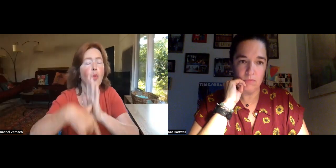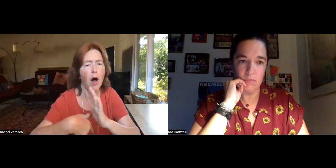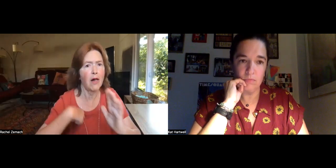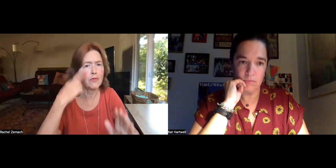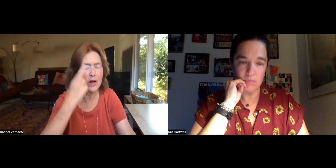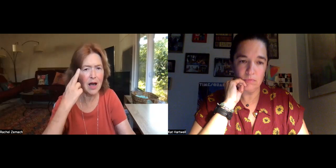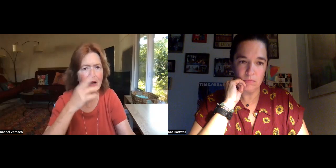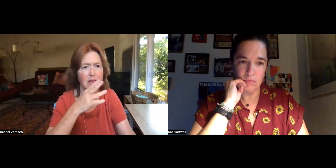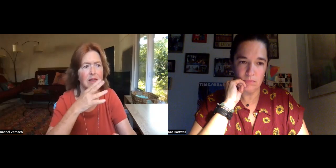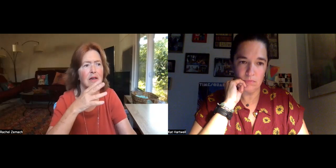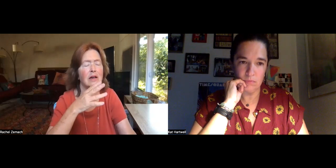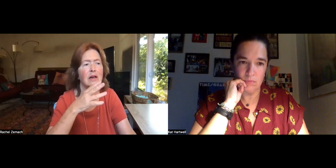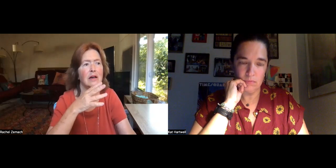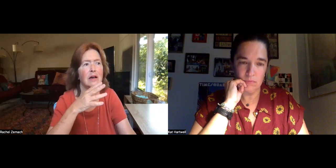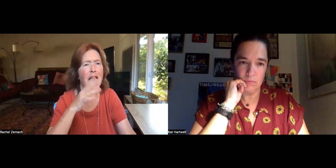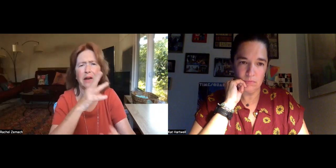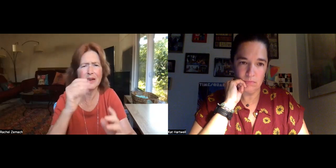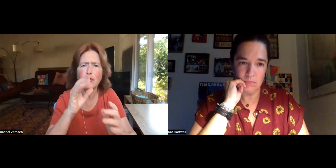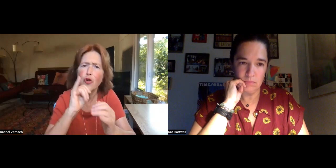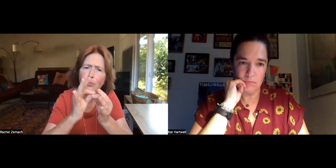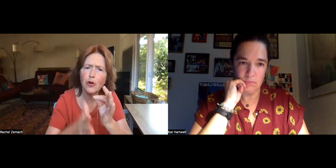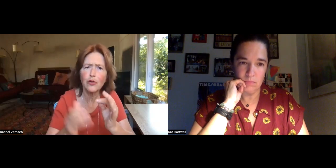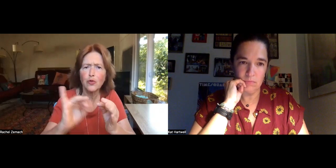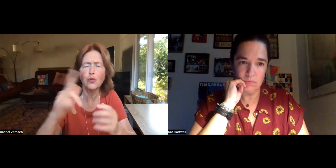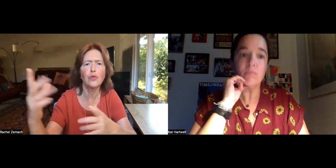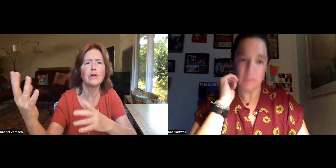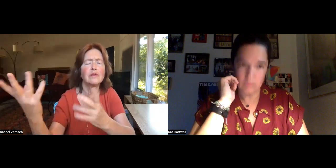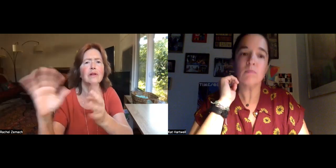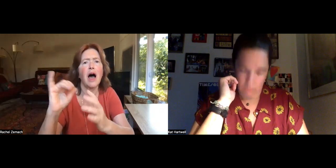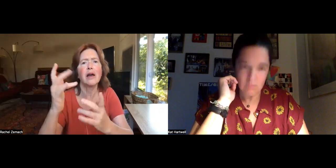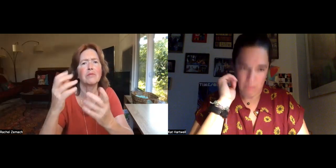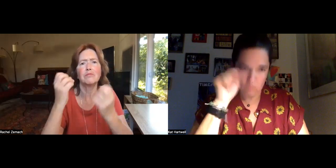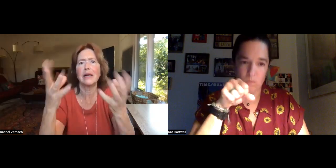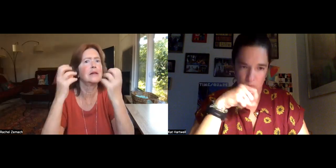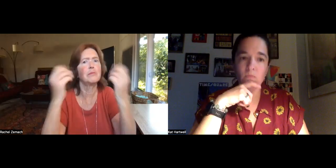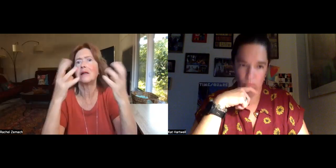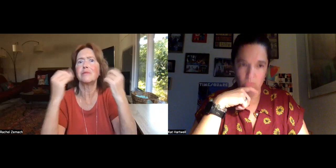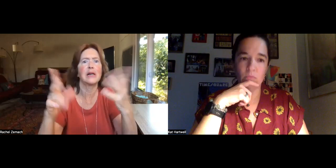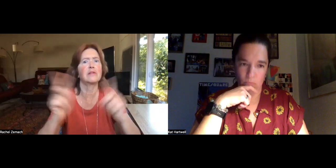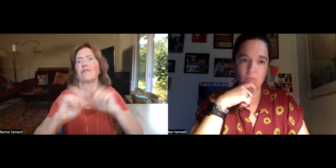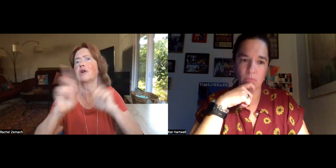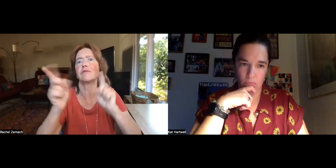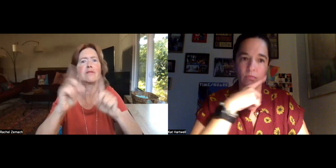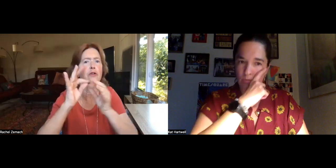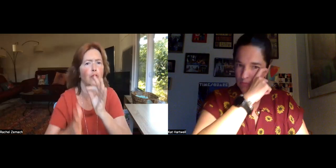class. Yeah. An interpreter too, like many different